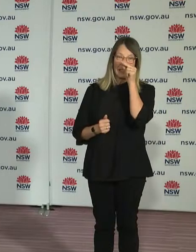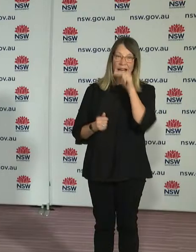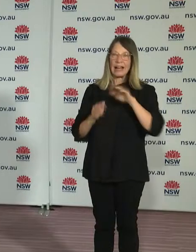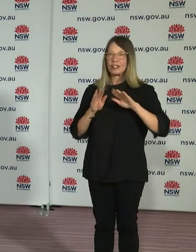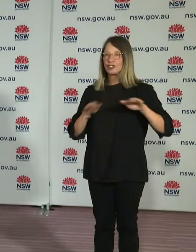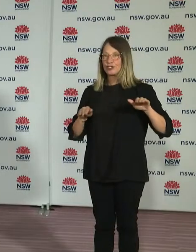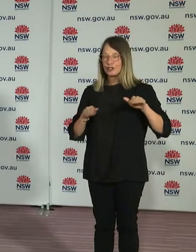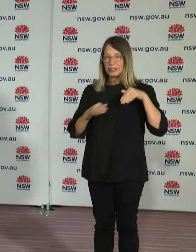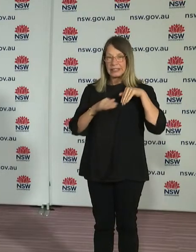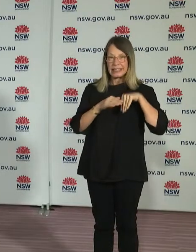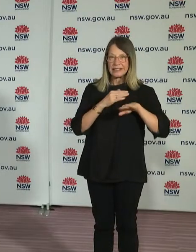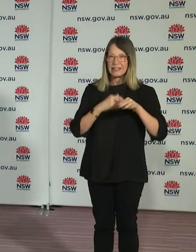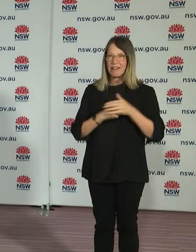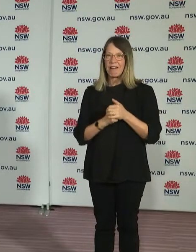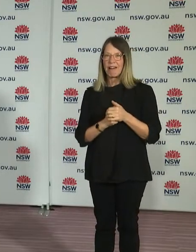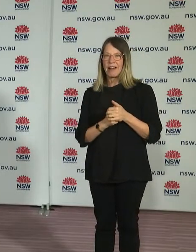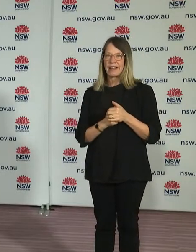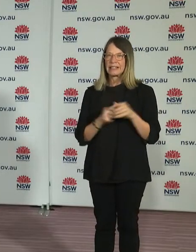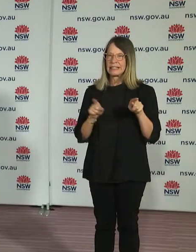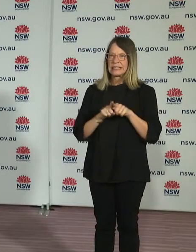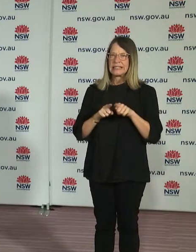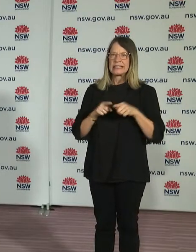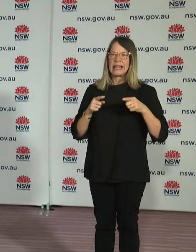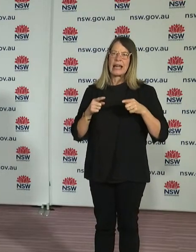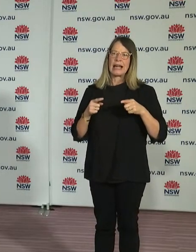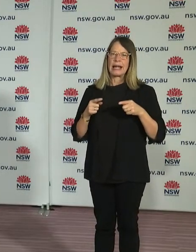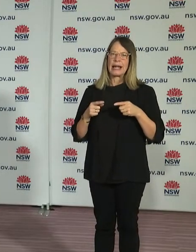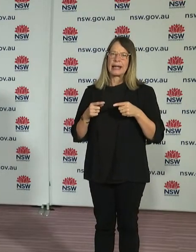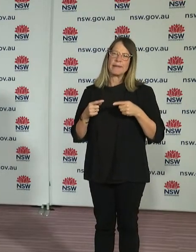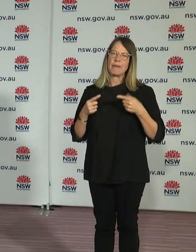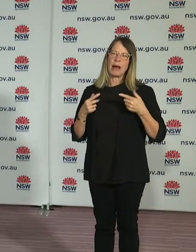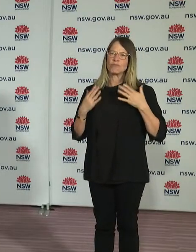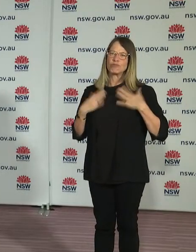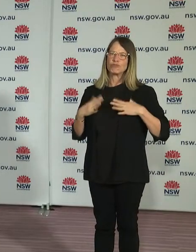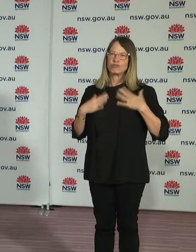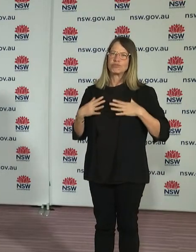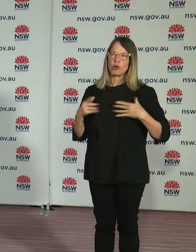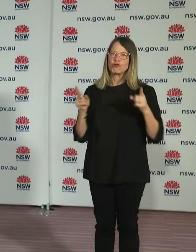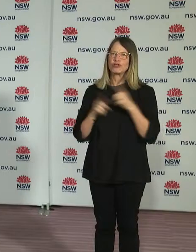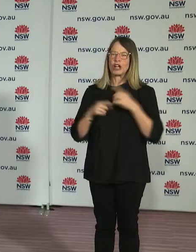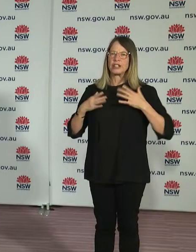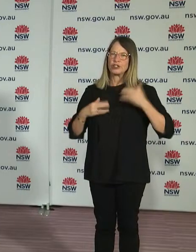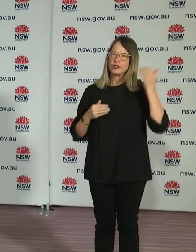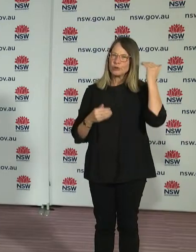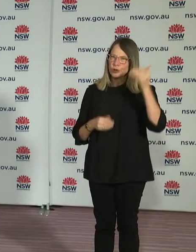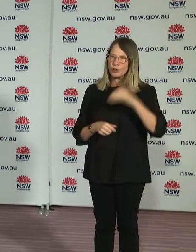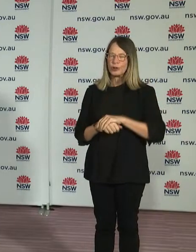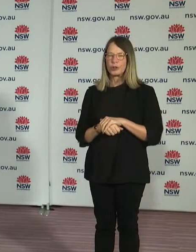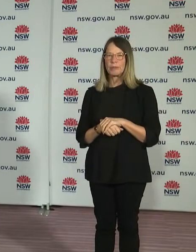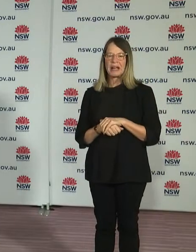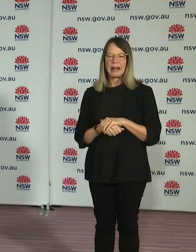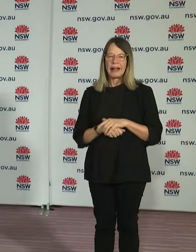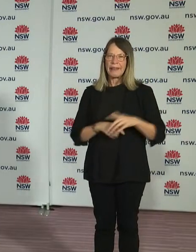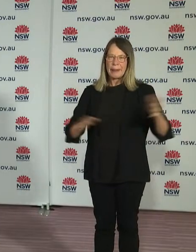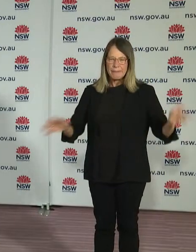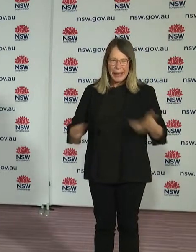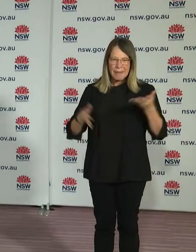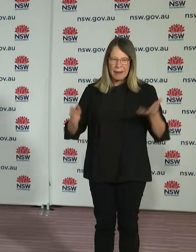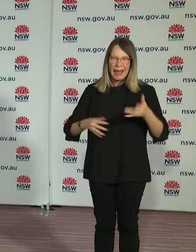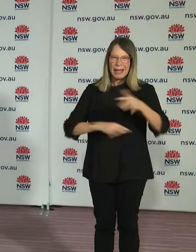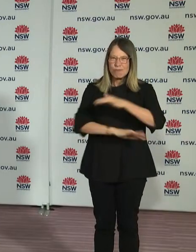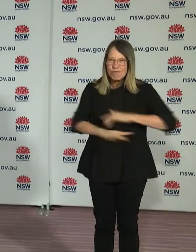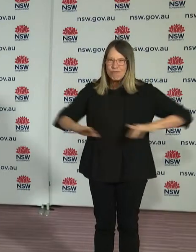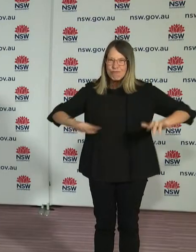setting, sharing change rooms in that setting, close contact, that's a risky setting because children are not